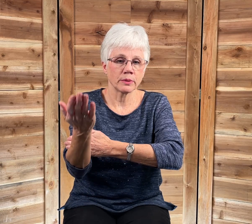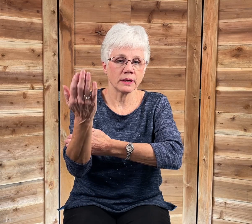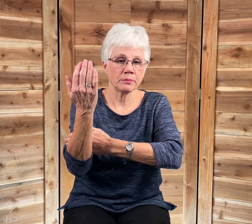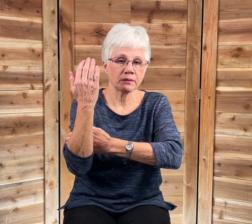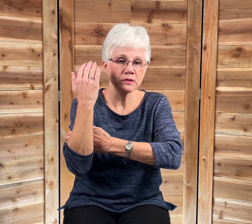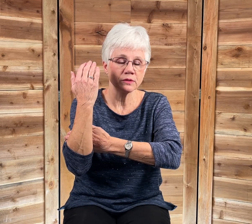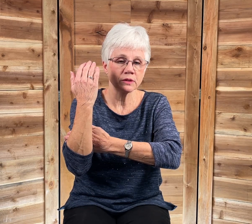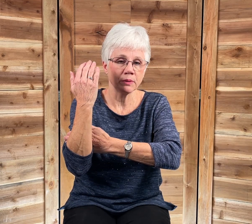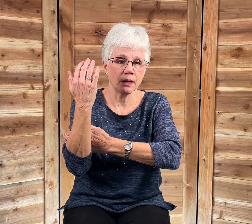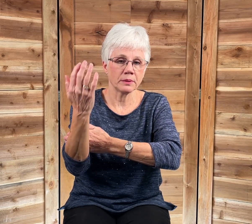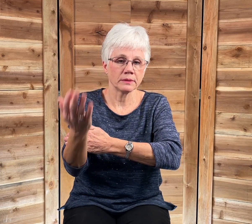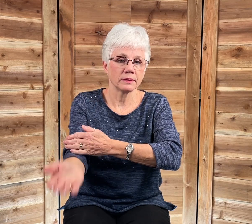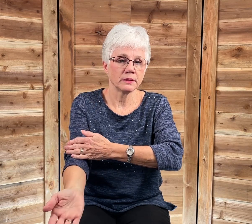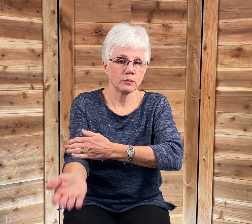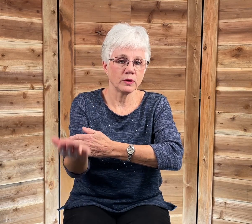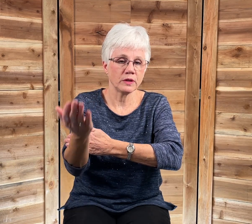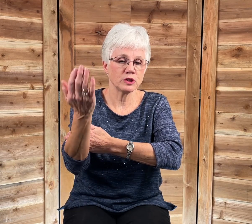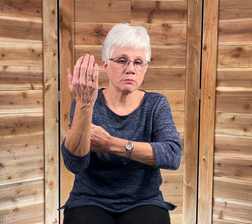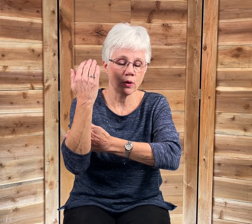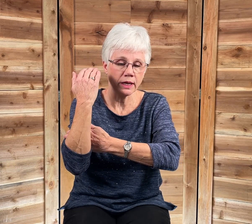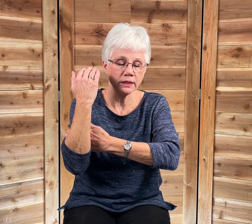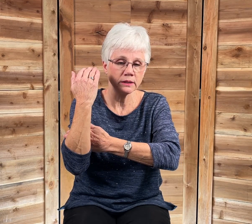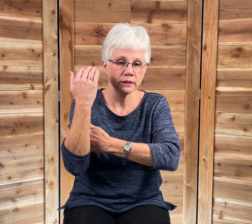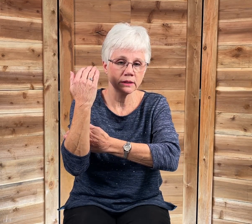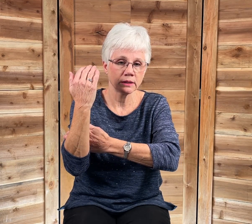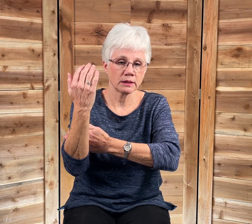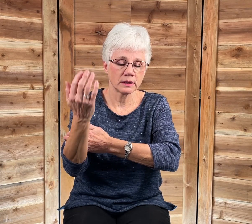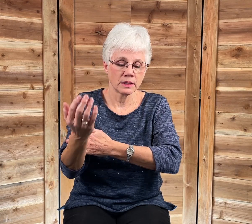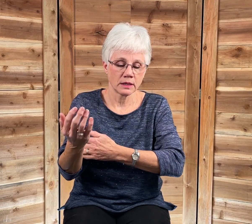you're going to bring it up like the sun's coming up. With each morning.